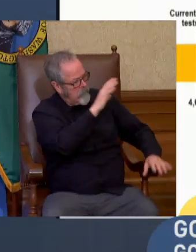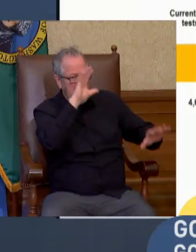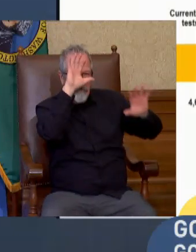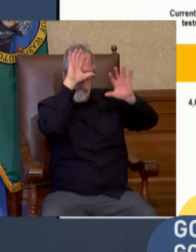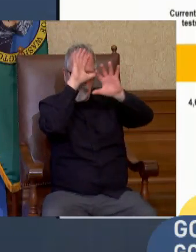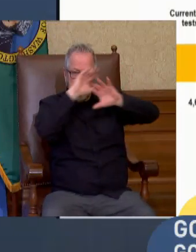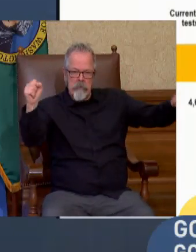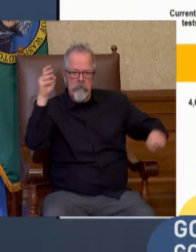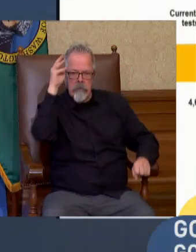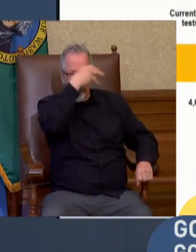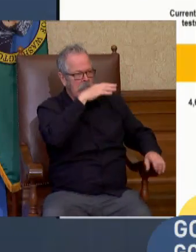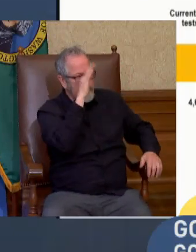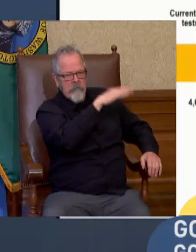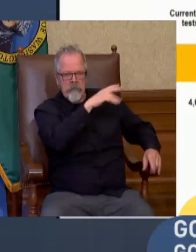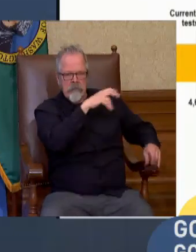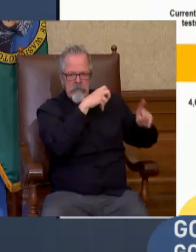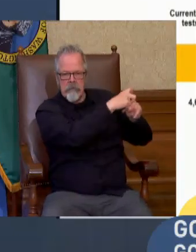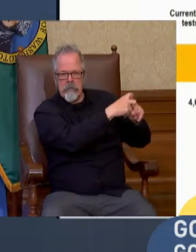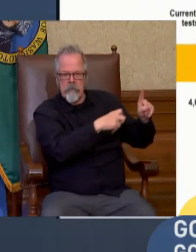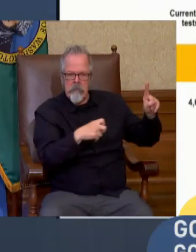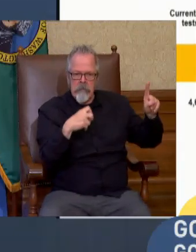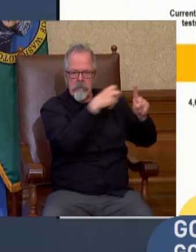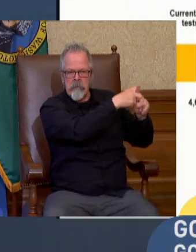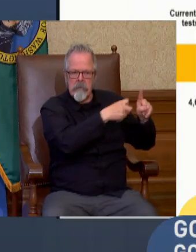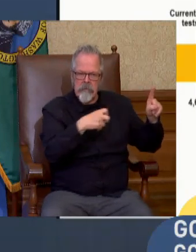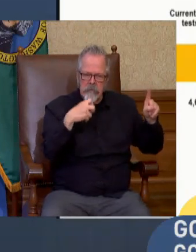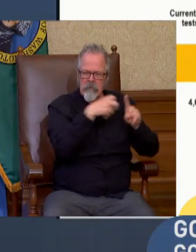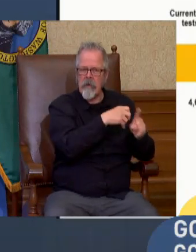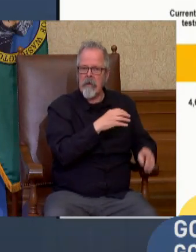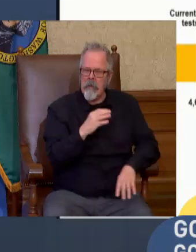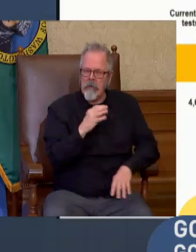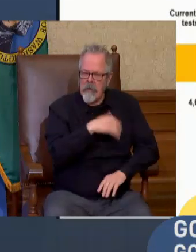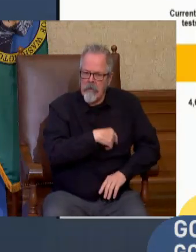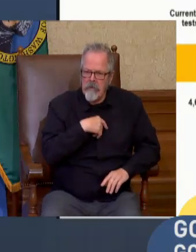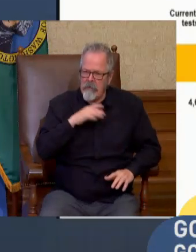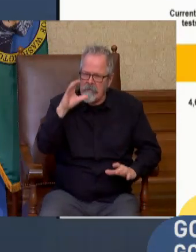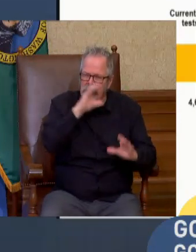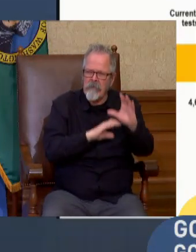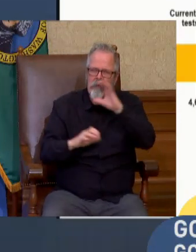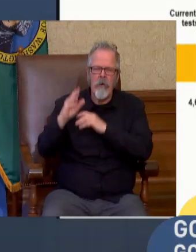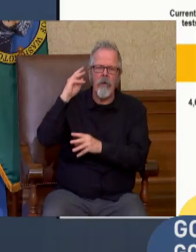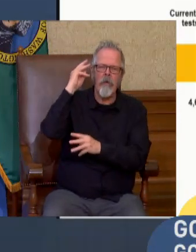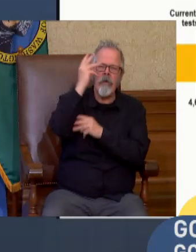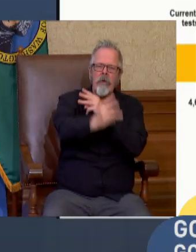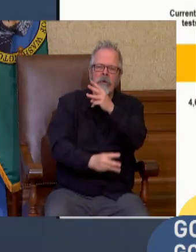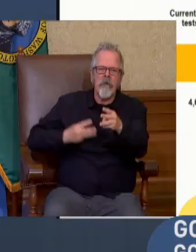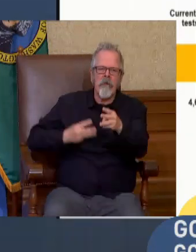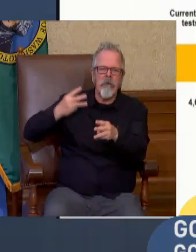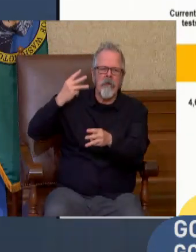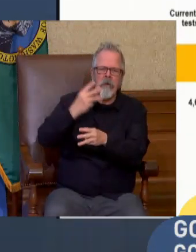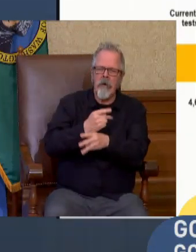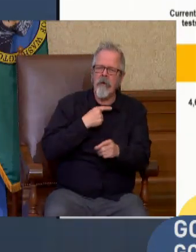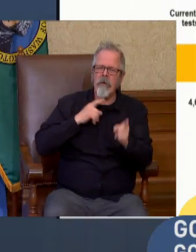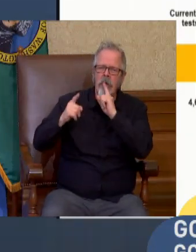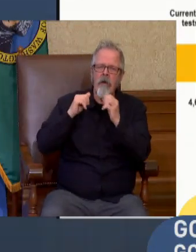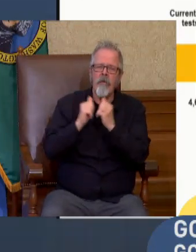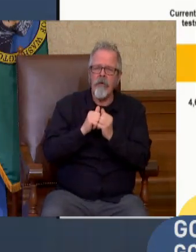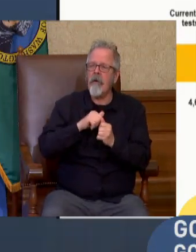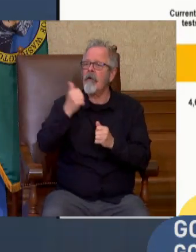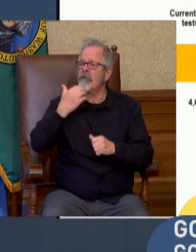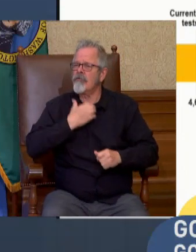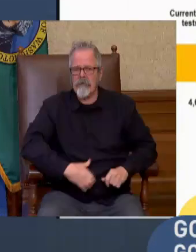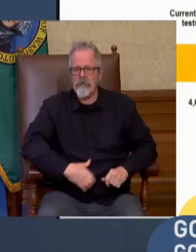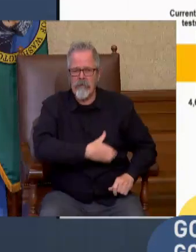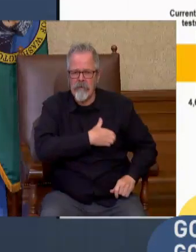the ability to get access to this material from Switzerland on east. But we simply